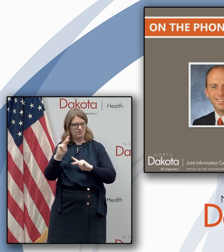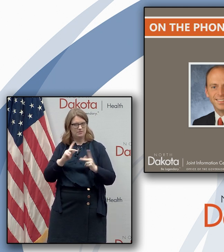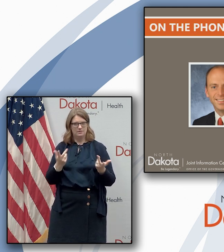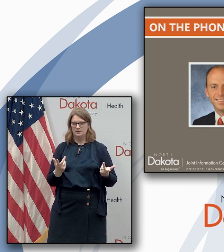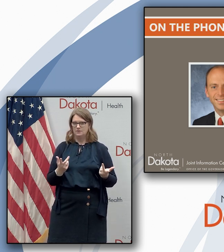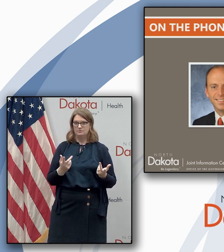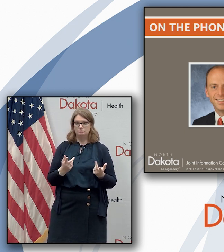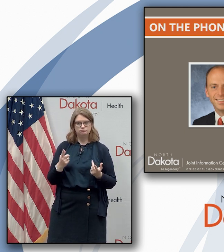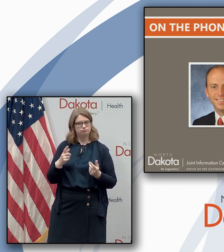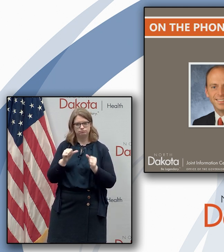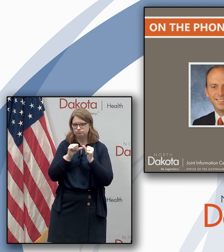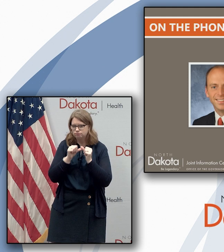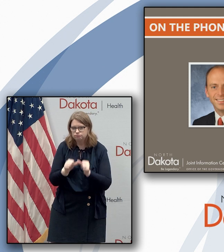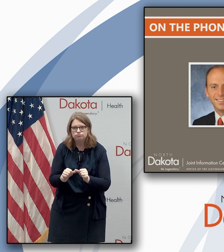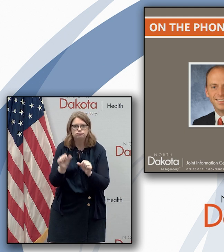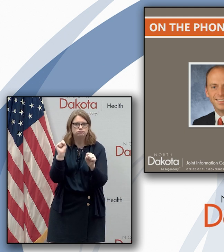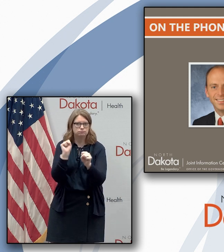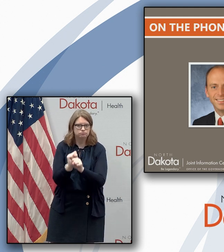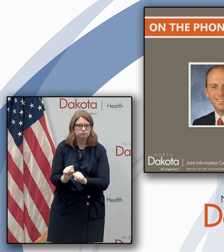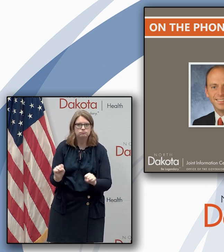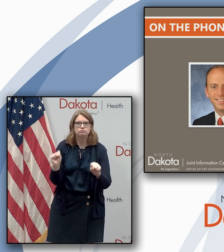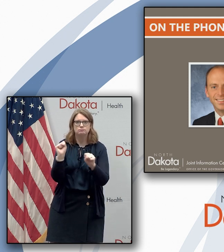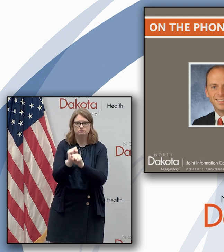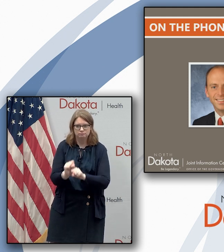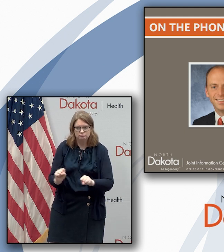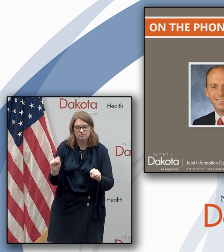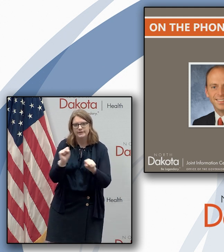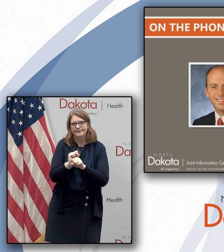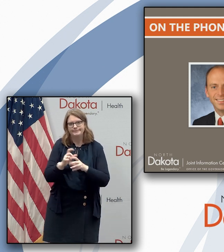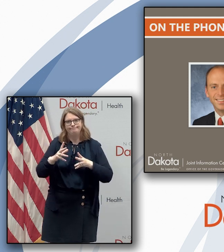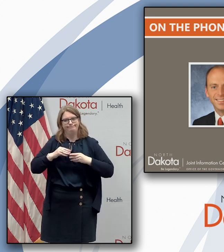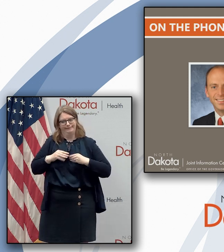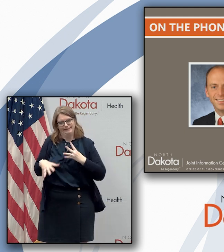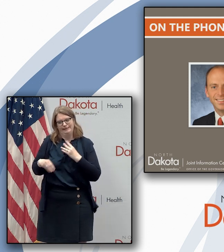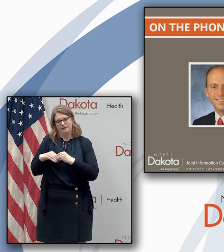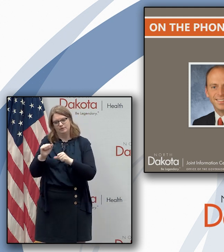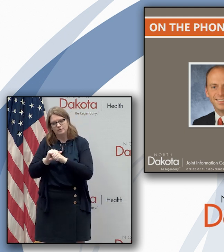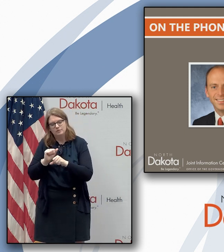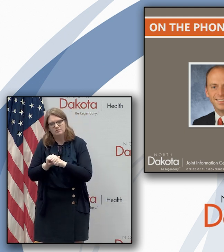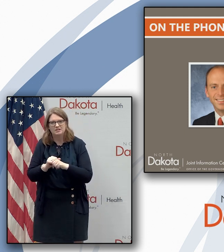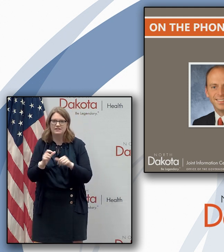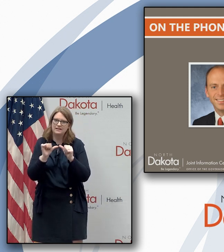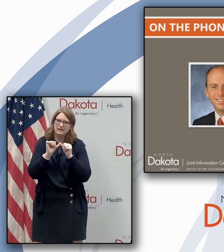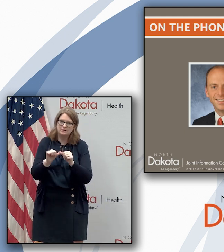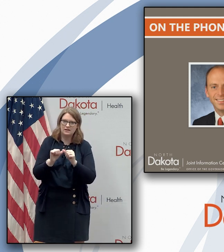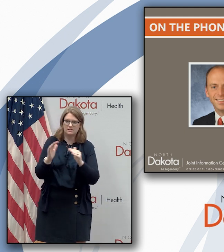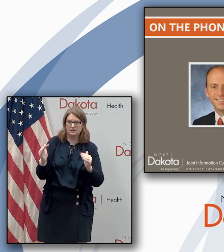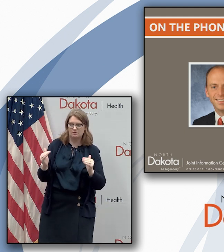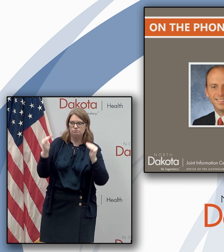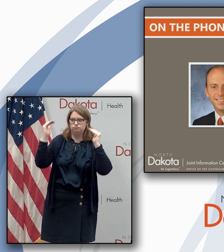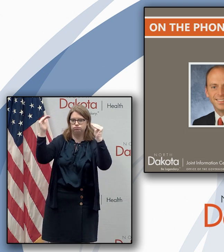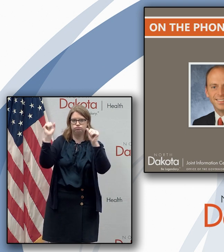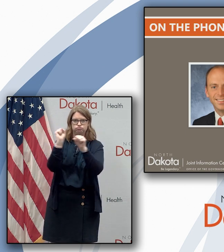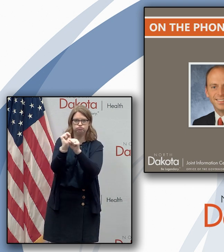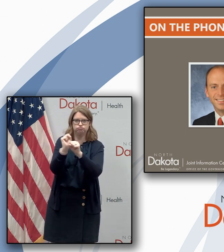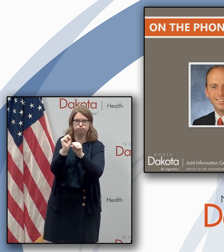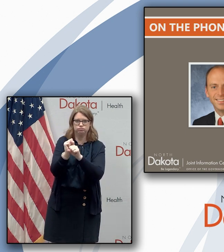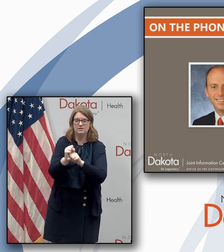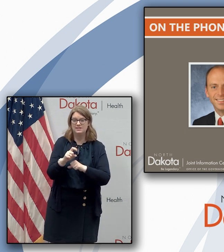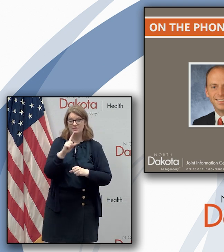never stopped working. They've never stopped taking extra shifts, and they're continually working beyond expectations, and they're all to be